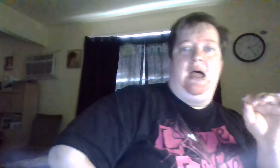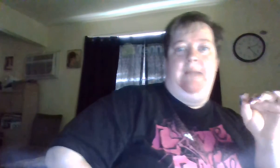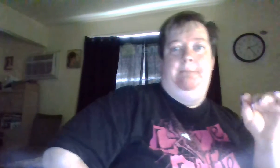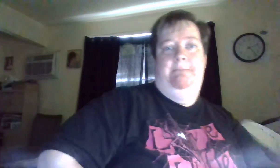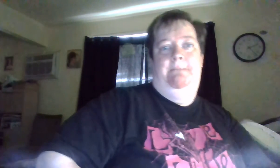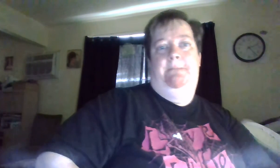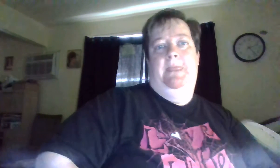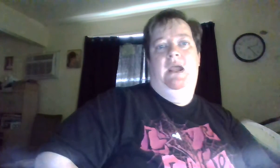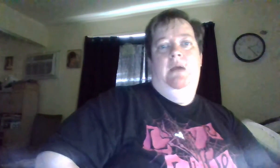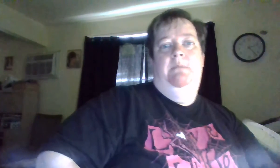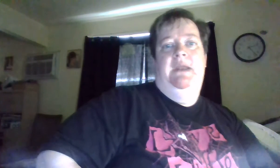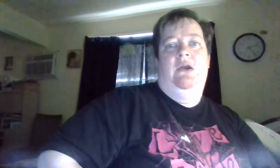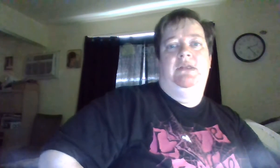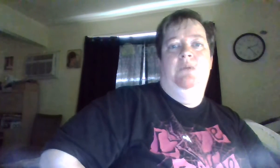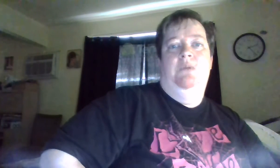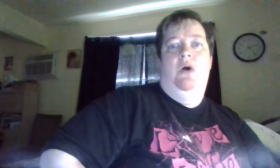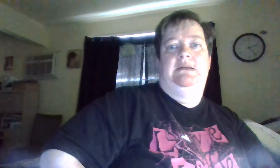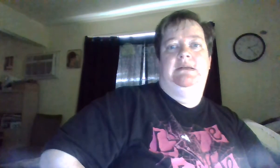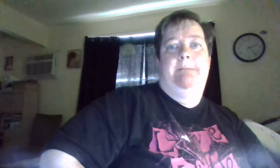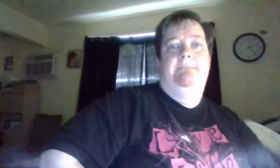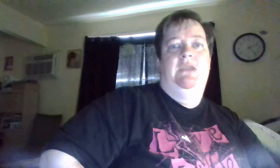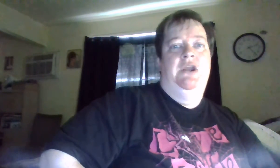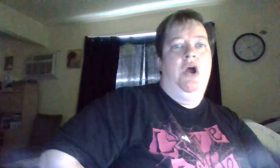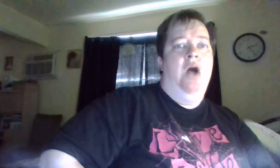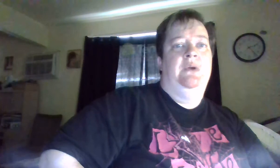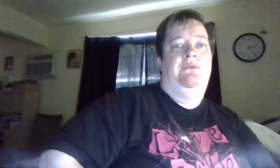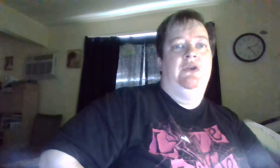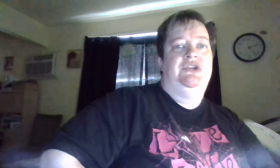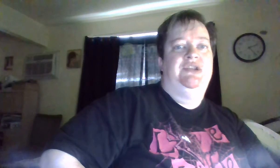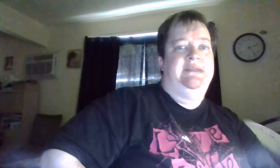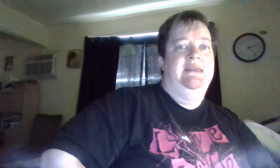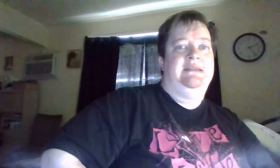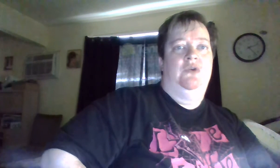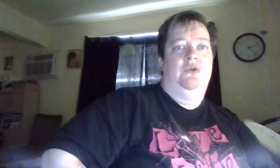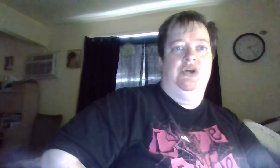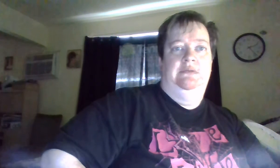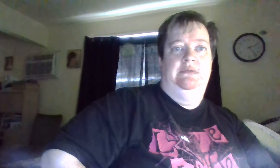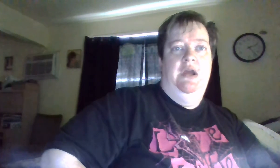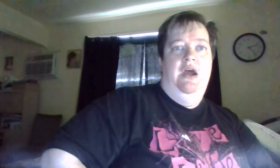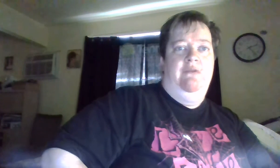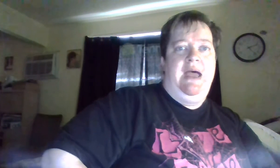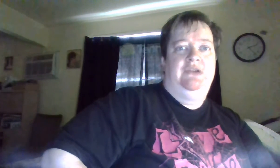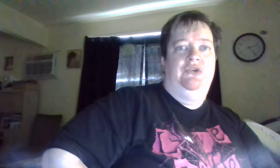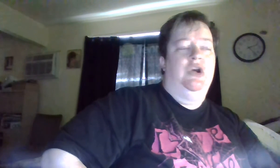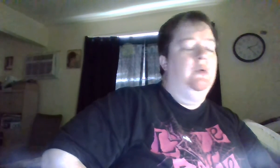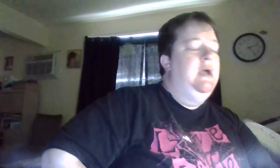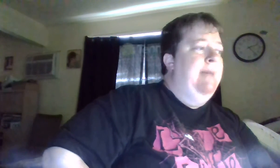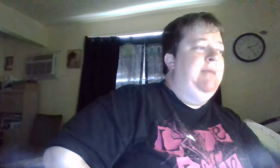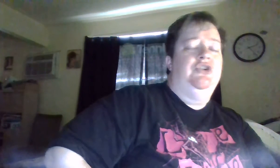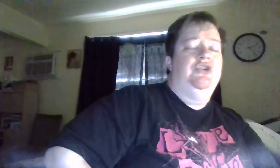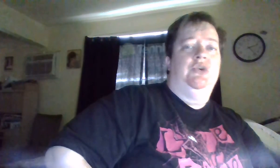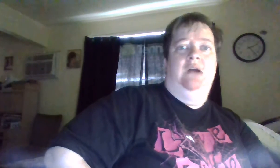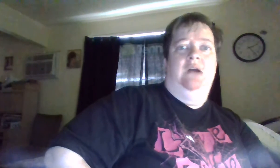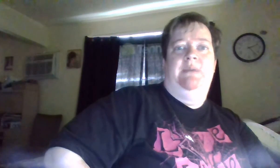time. But here at this moment, you know, also if you see this devotional from Pastor Joe, Pastor Joe talks about